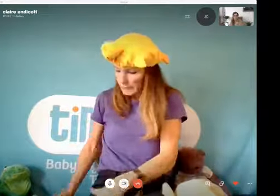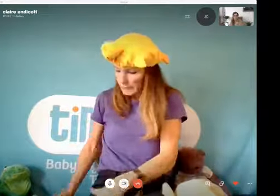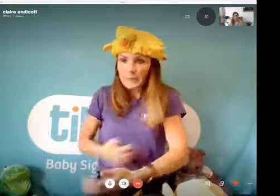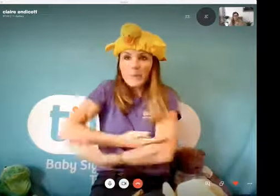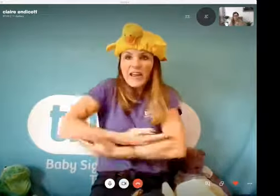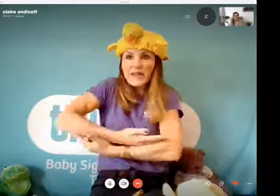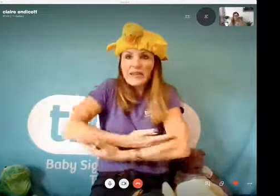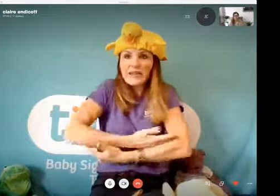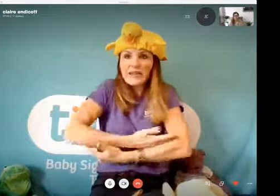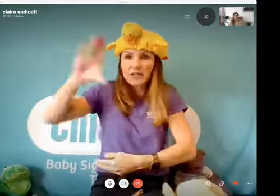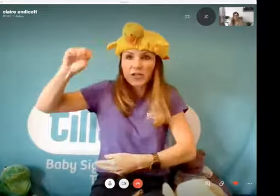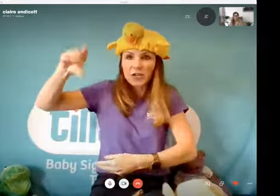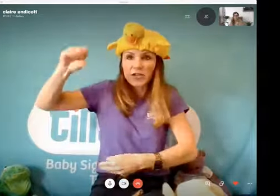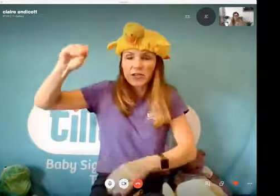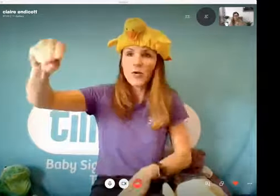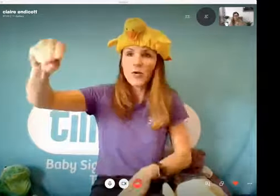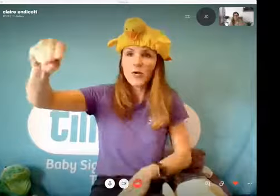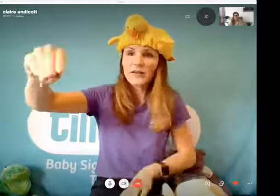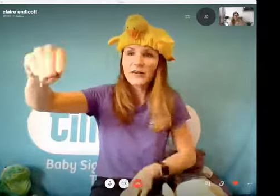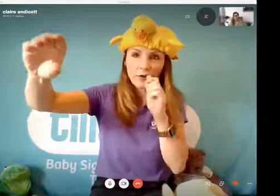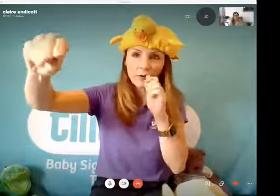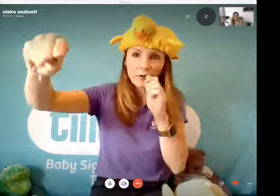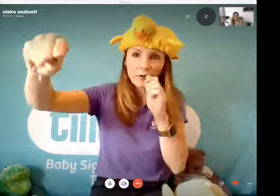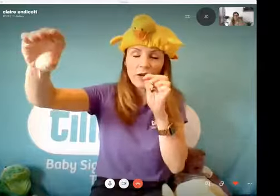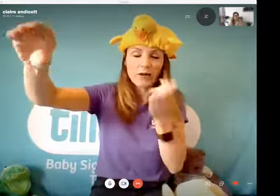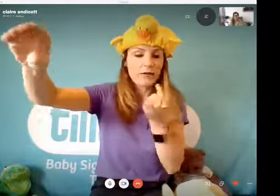baby ducks. Whole hand for ducks. Hang on.